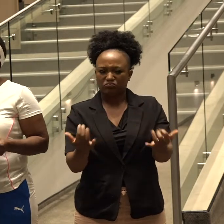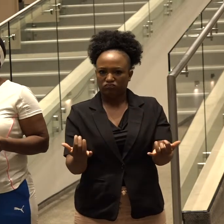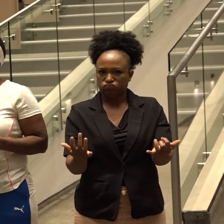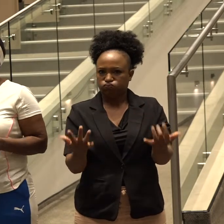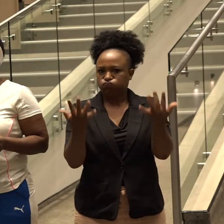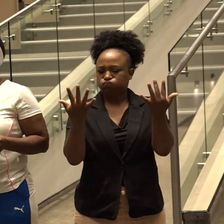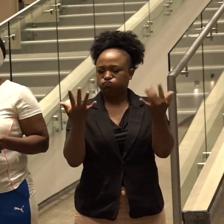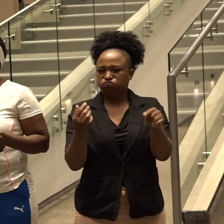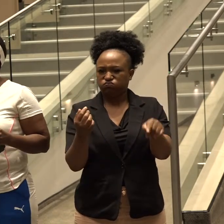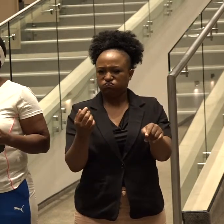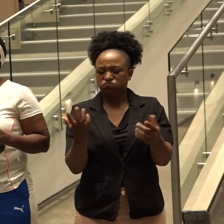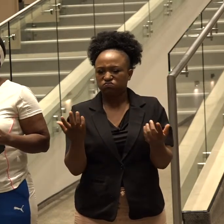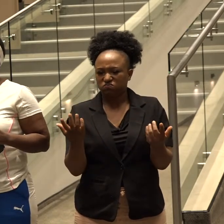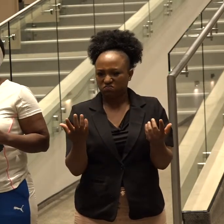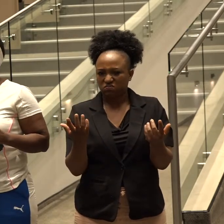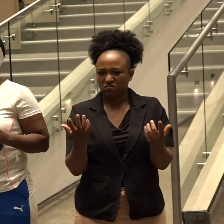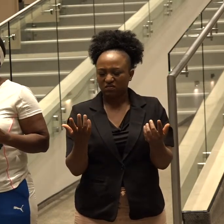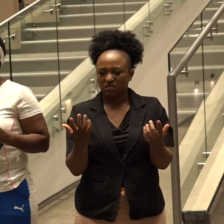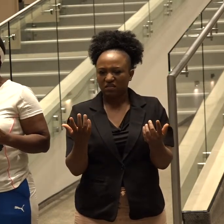um